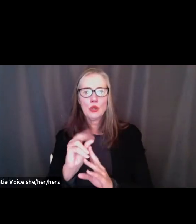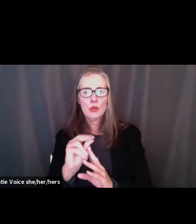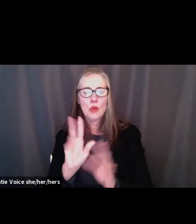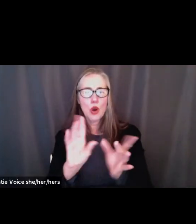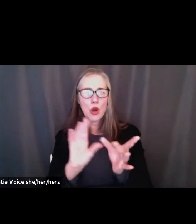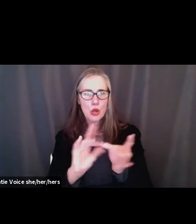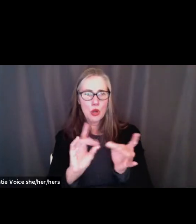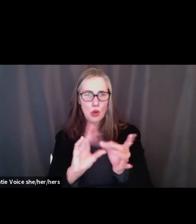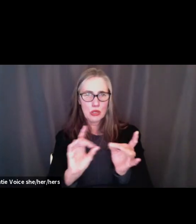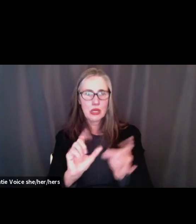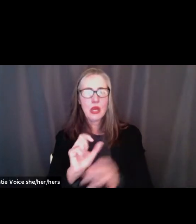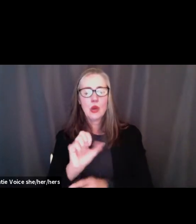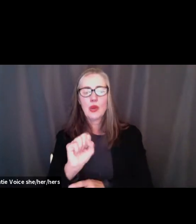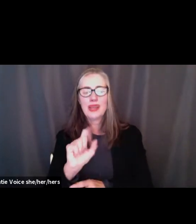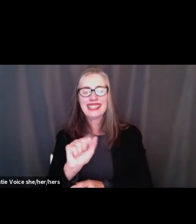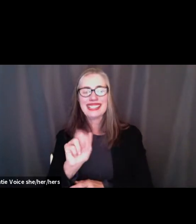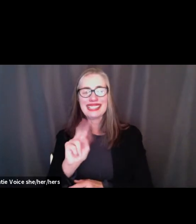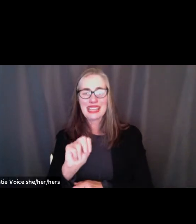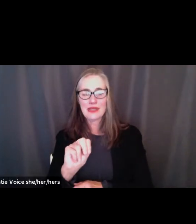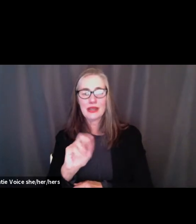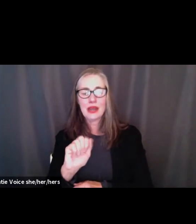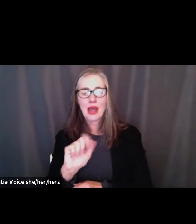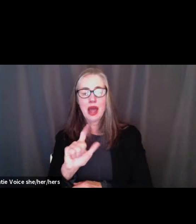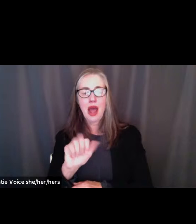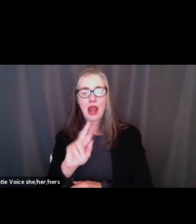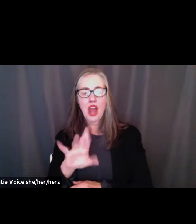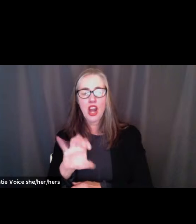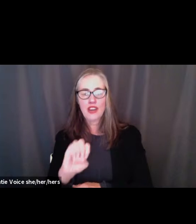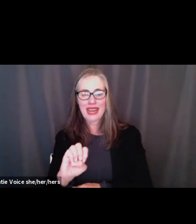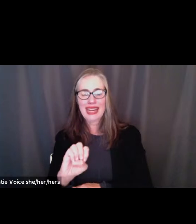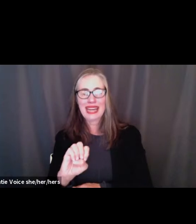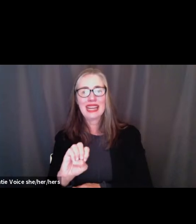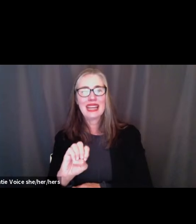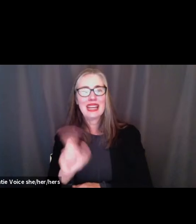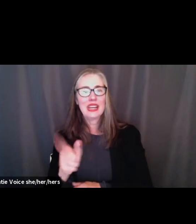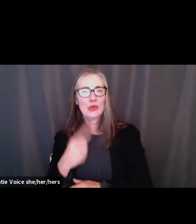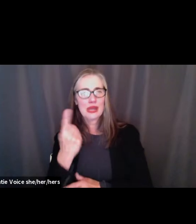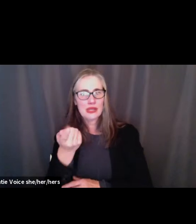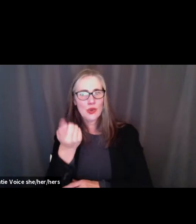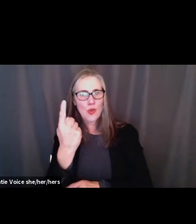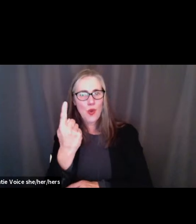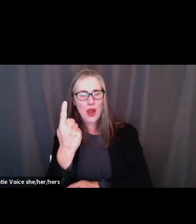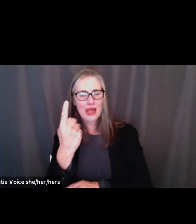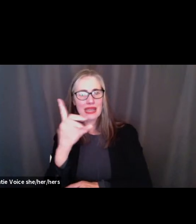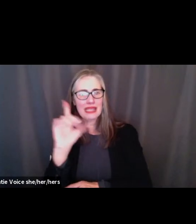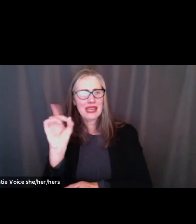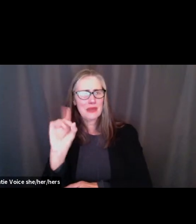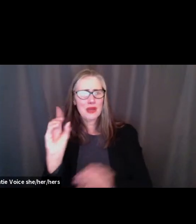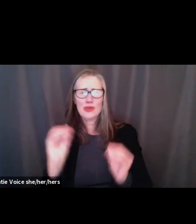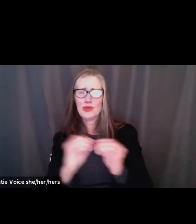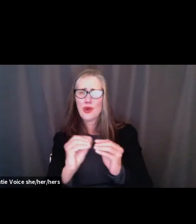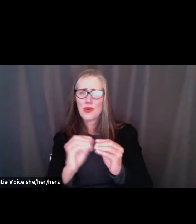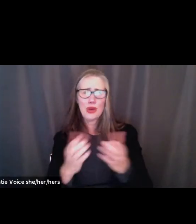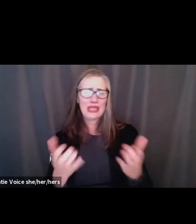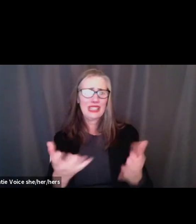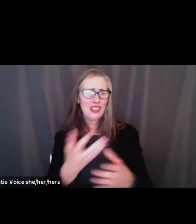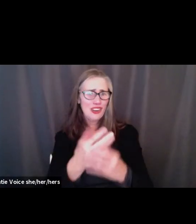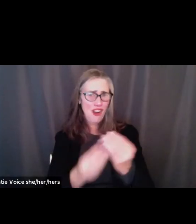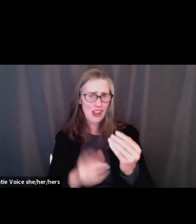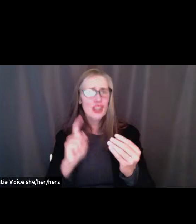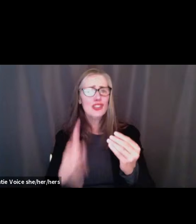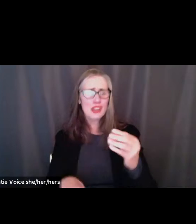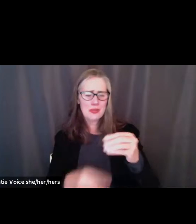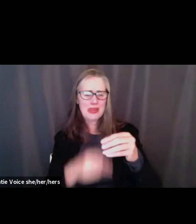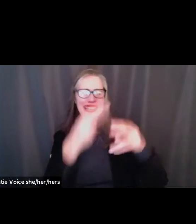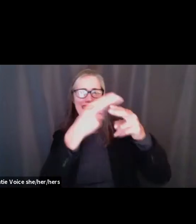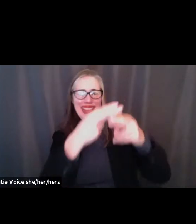is Stephen Olari raised one additional great Democrat who is no longer with us and should have been a part of our program, but